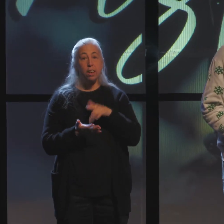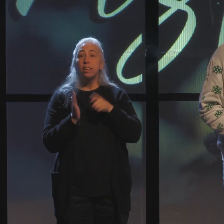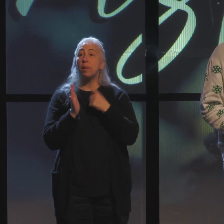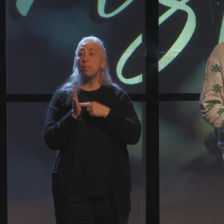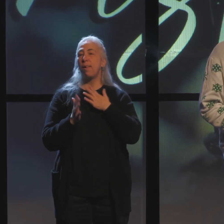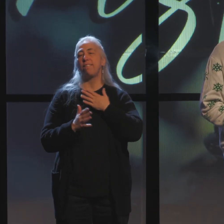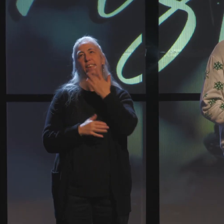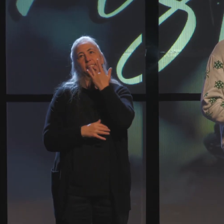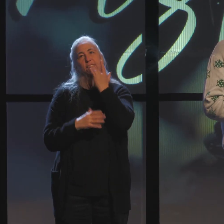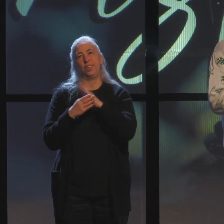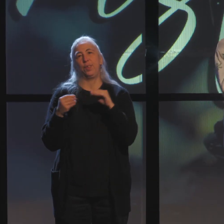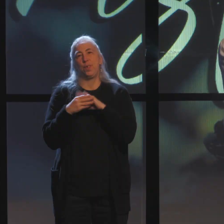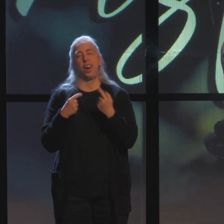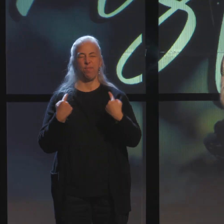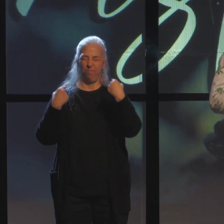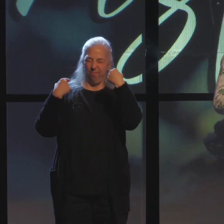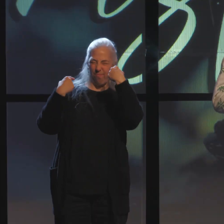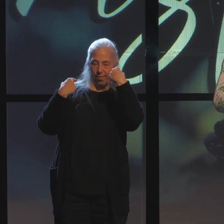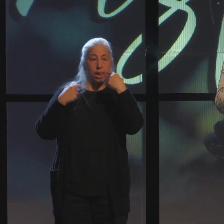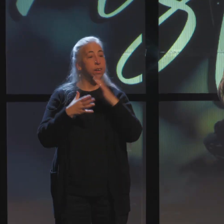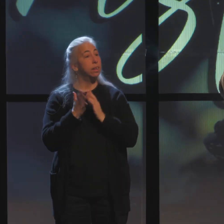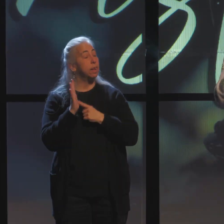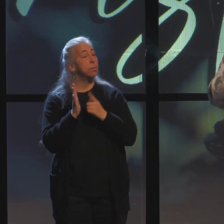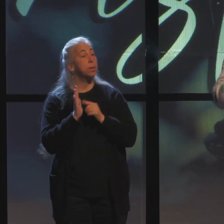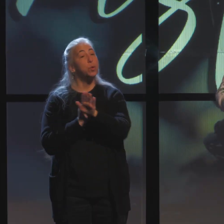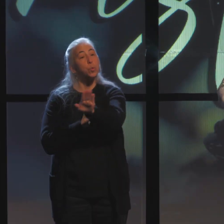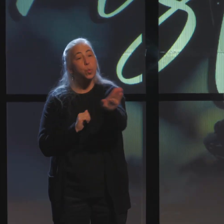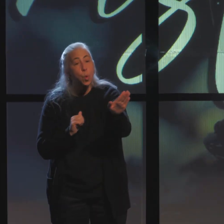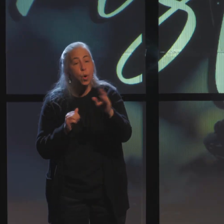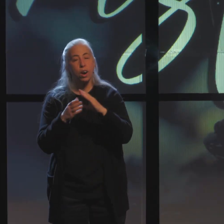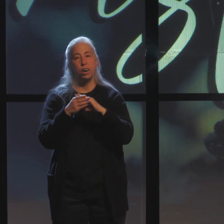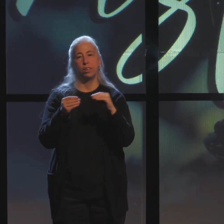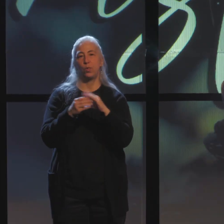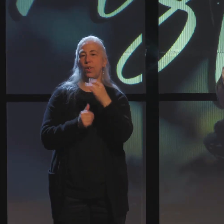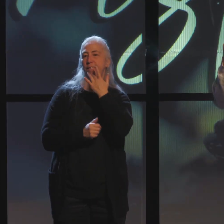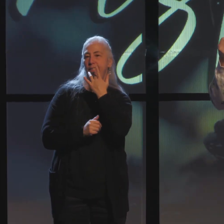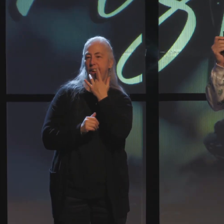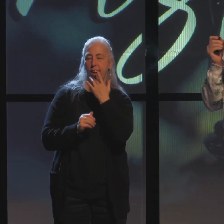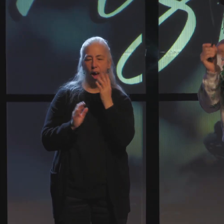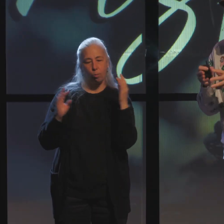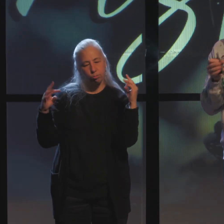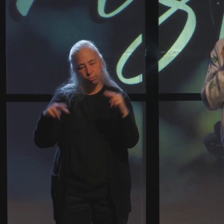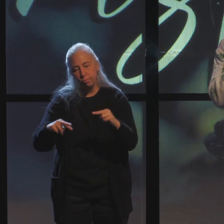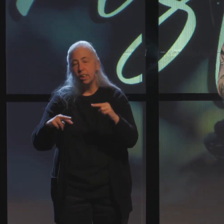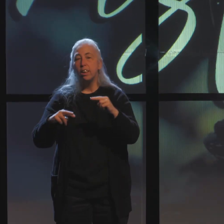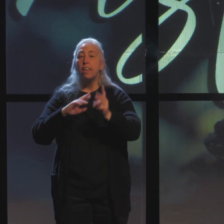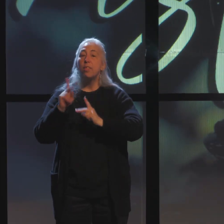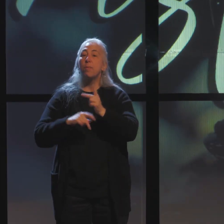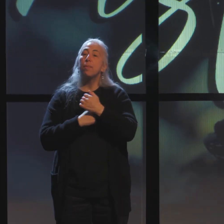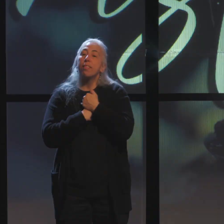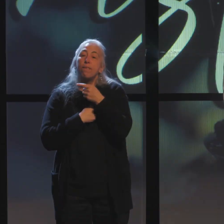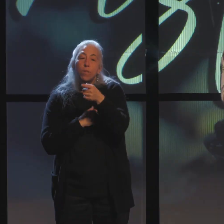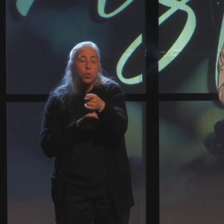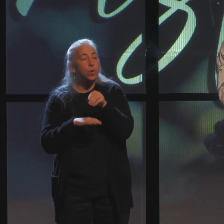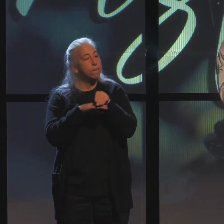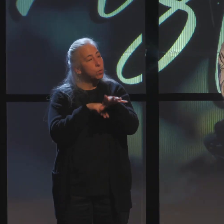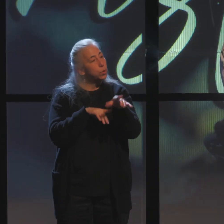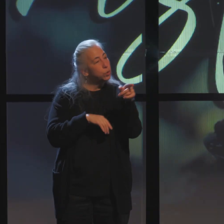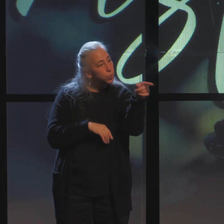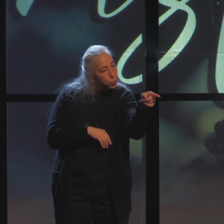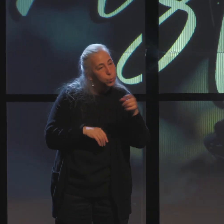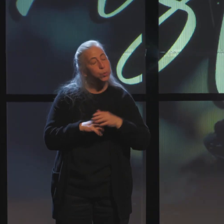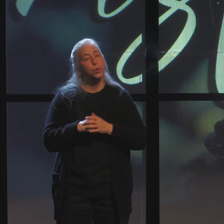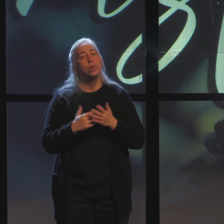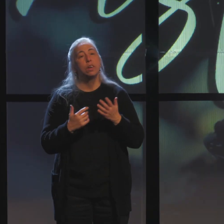story. Sometimes it's your favorite story, my story, right? It's about the people who loved you, the things that shaped you. It's